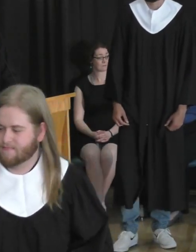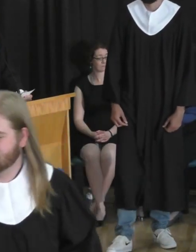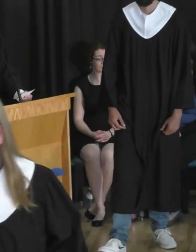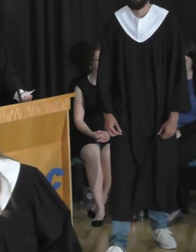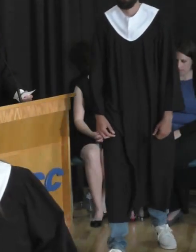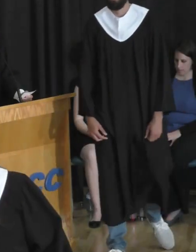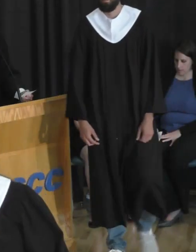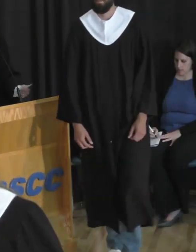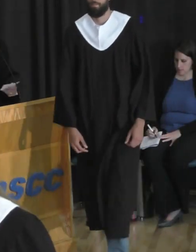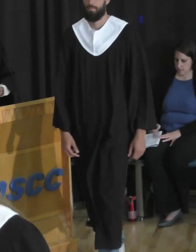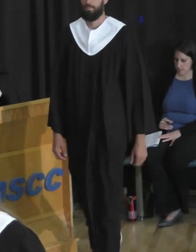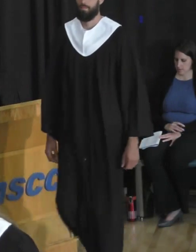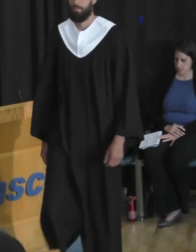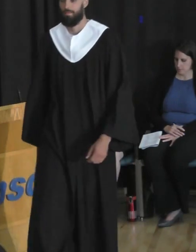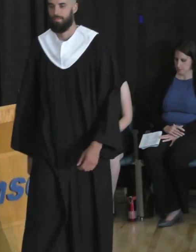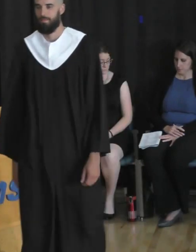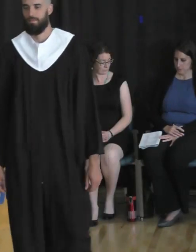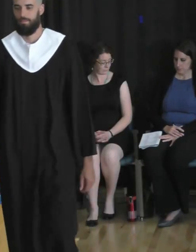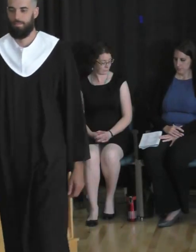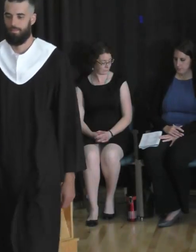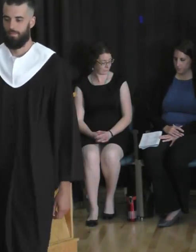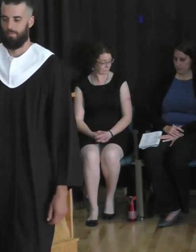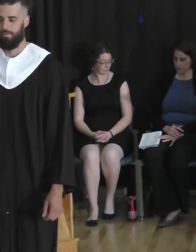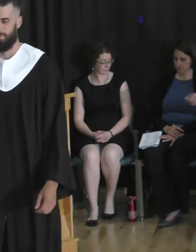Christopher Tufts.